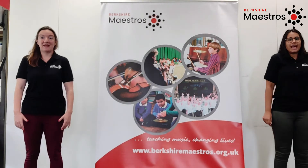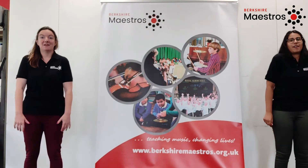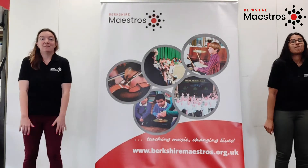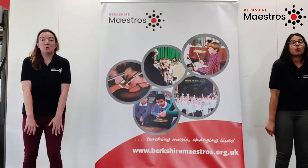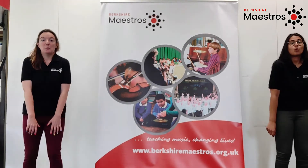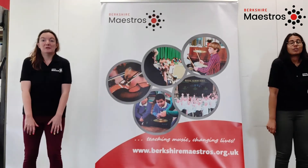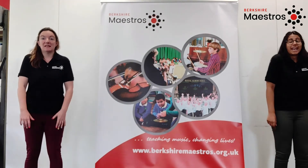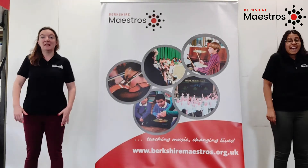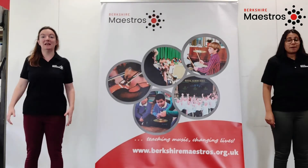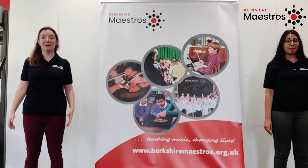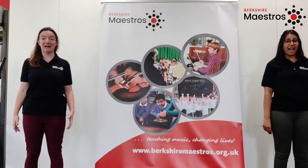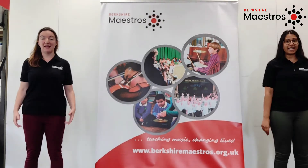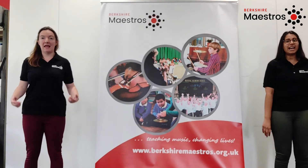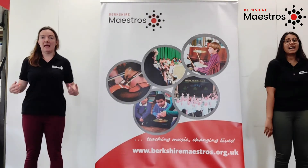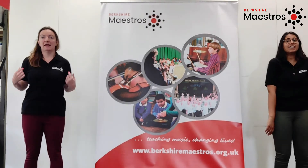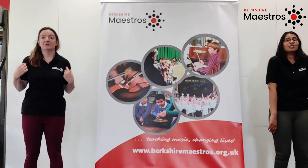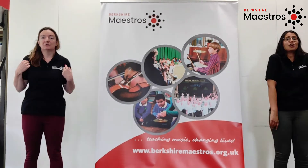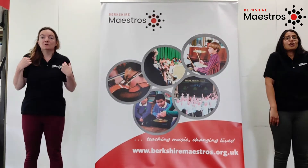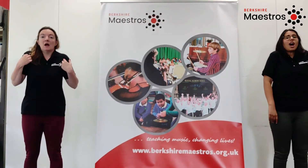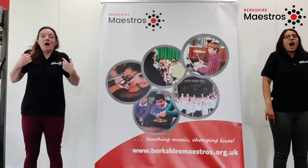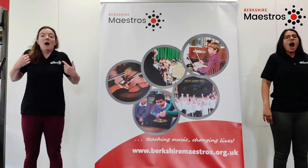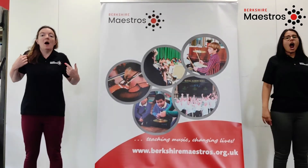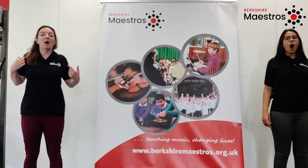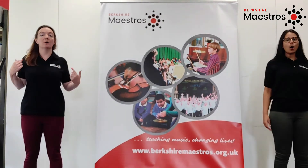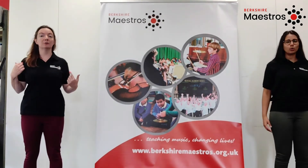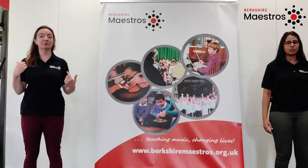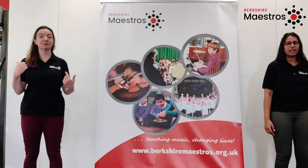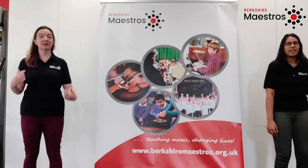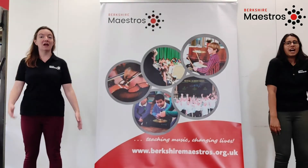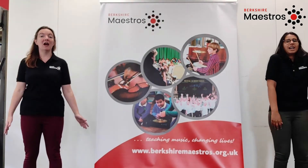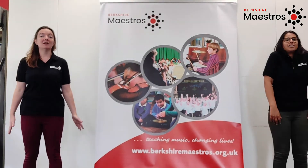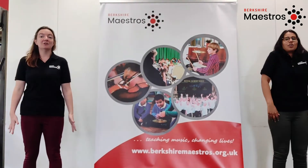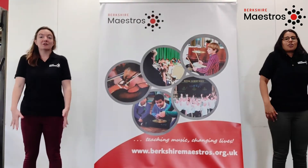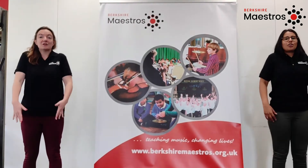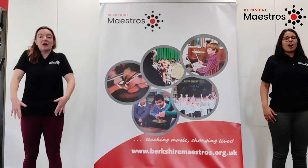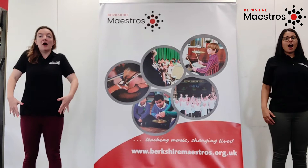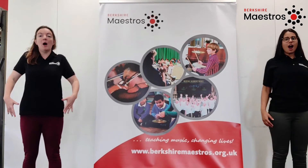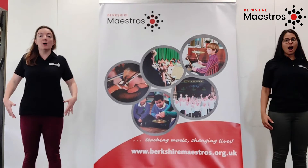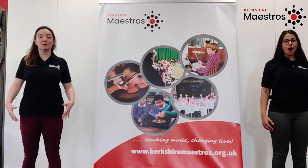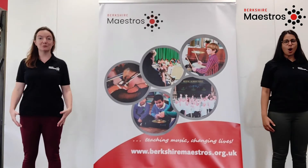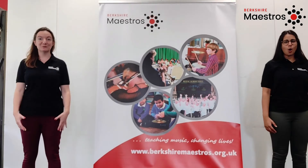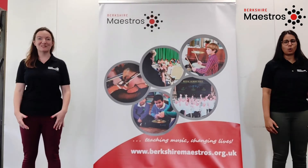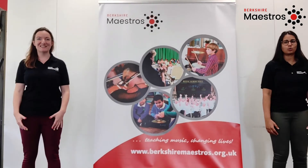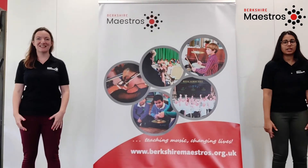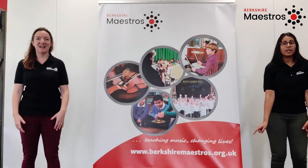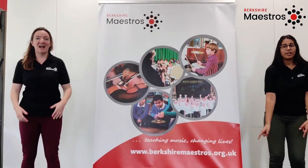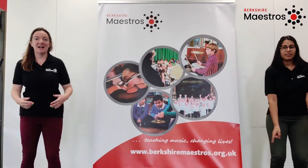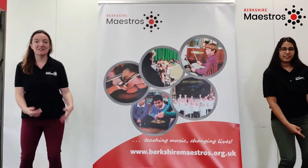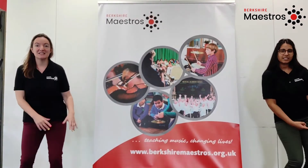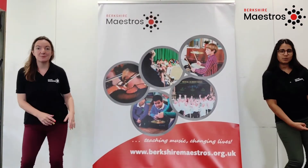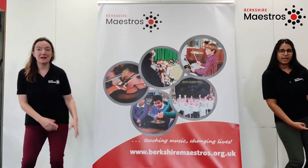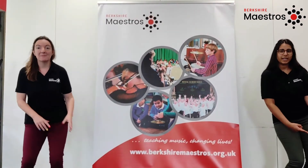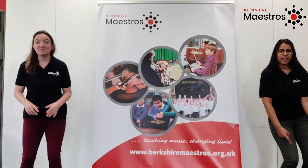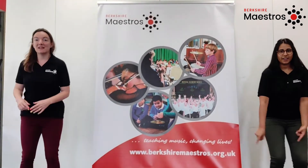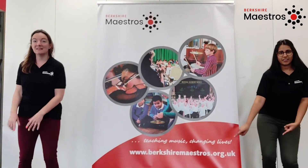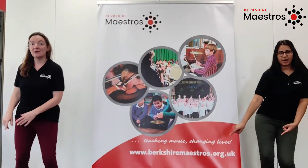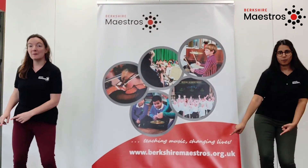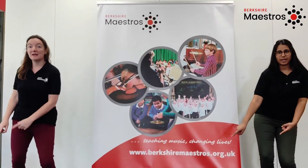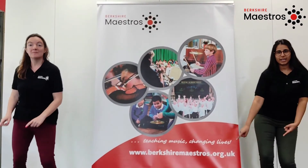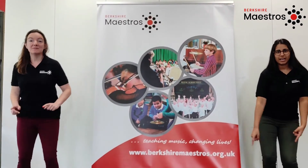and a forward and a back. And around, and around, and this way, and that way,